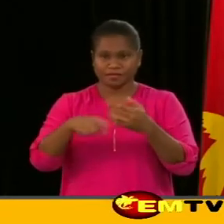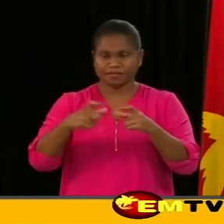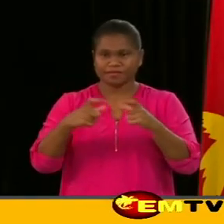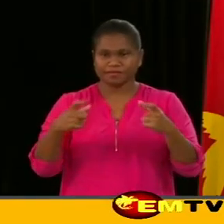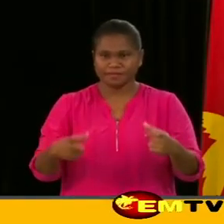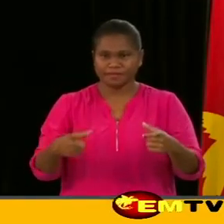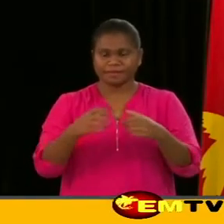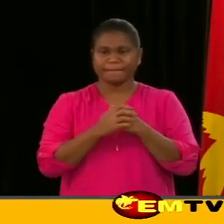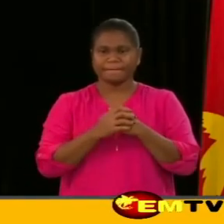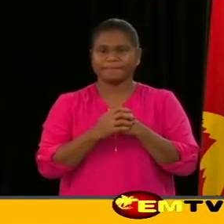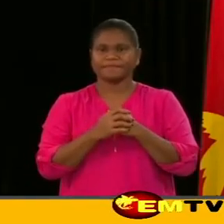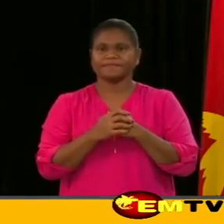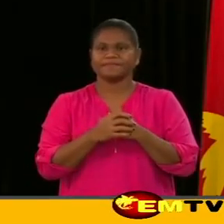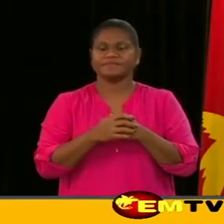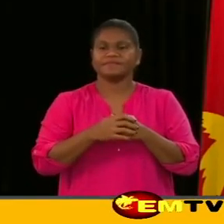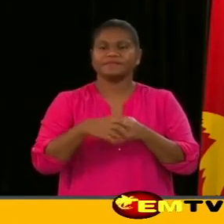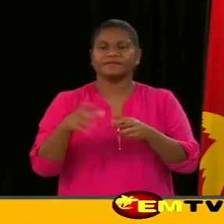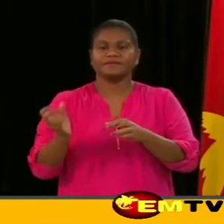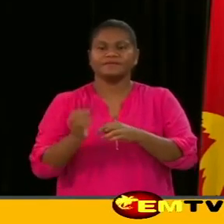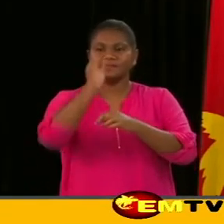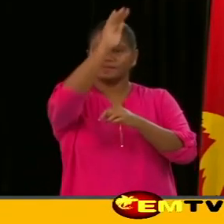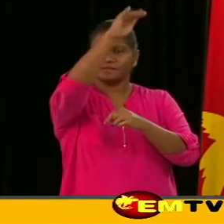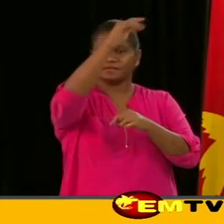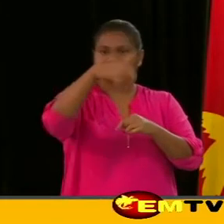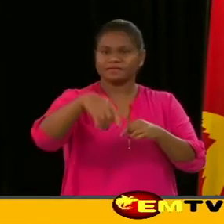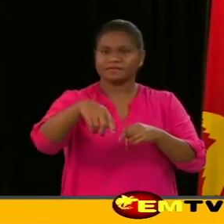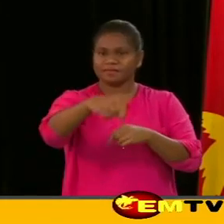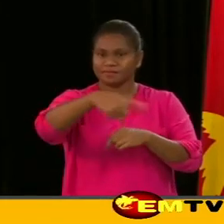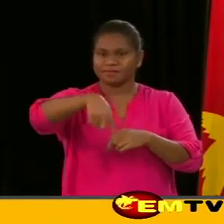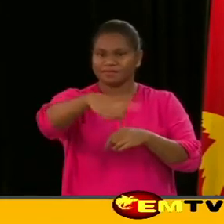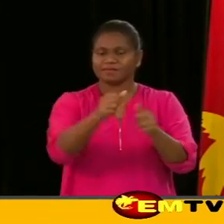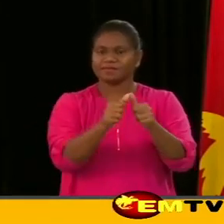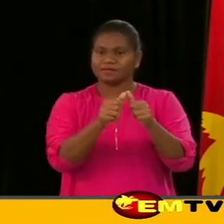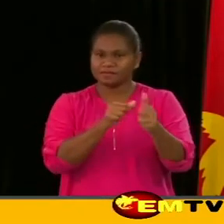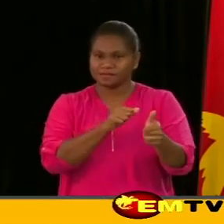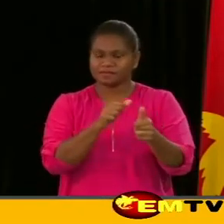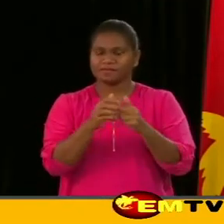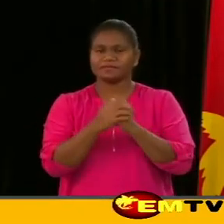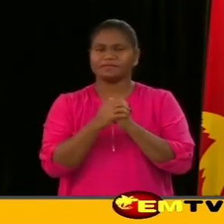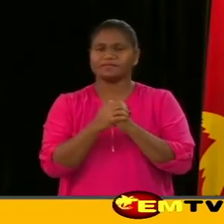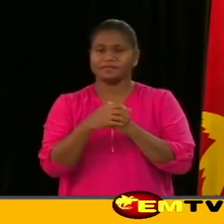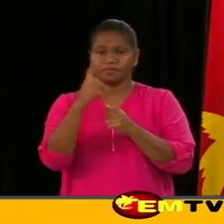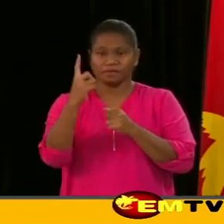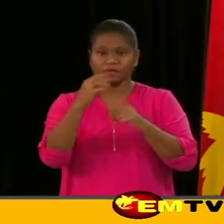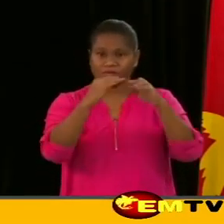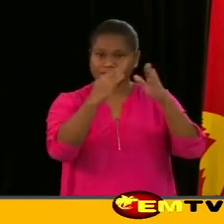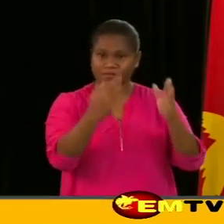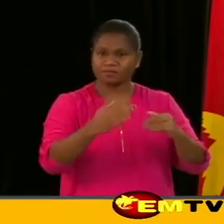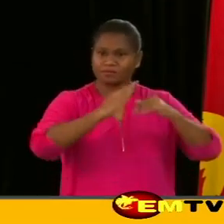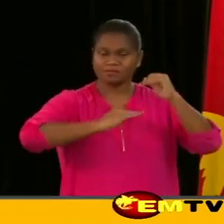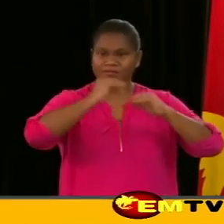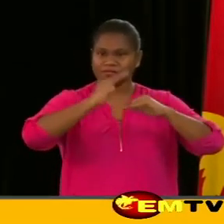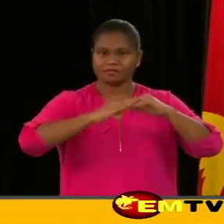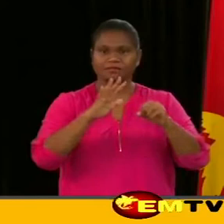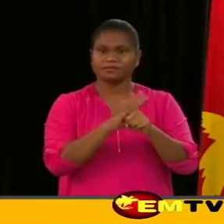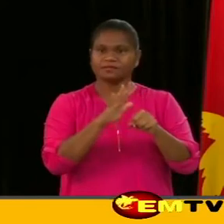one of those settings is called the Rita Flynn Court. There is facilities that have been built and undergoing a